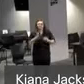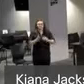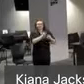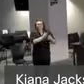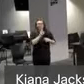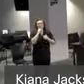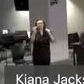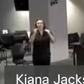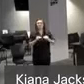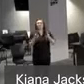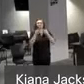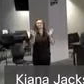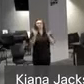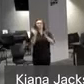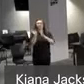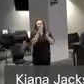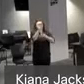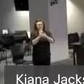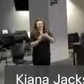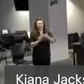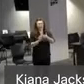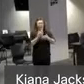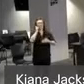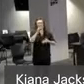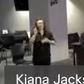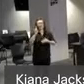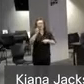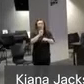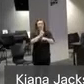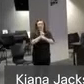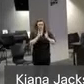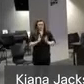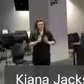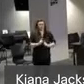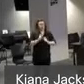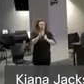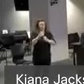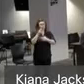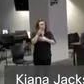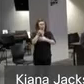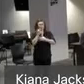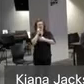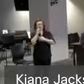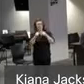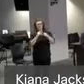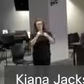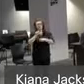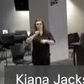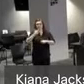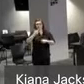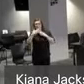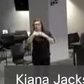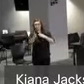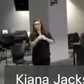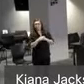an overview of the plan designs and employee contribution rates for plan year 2021. If we